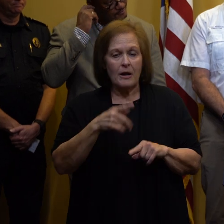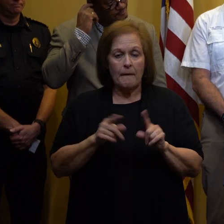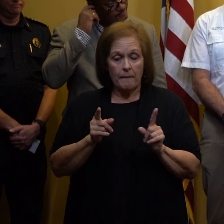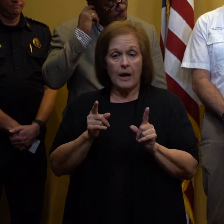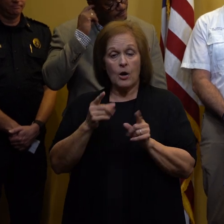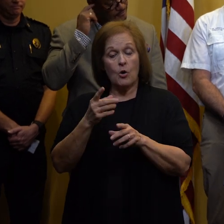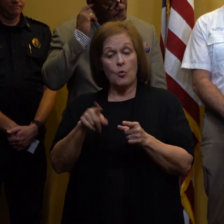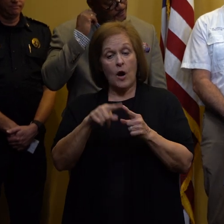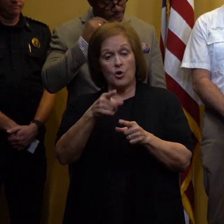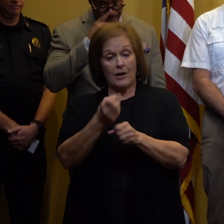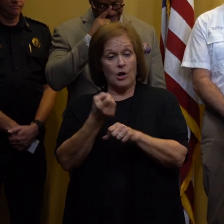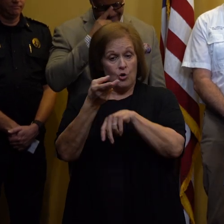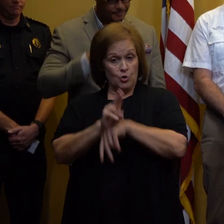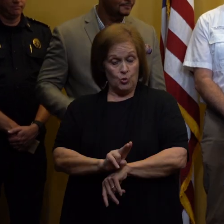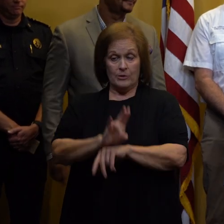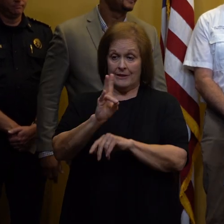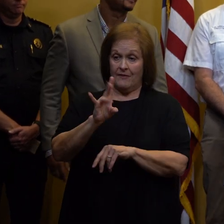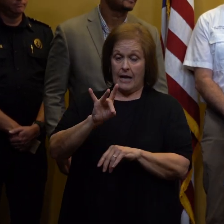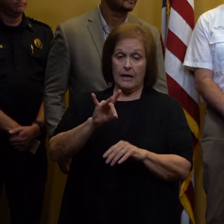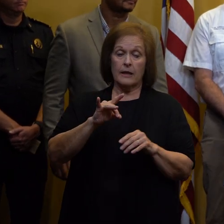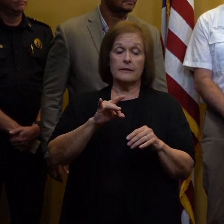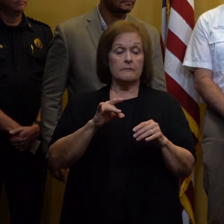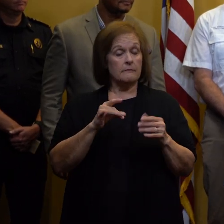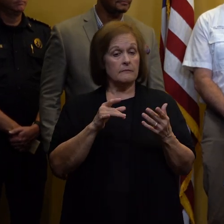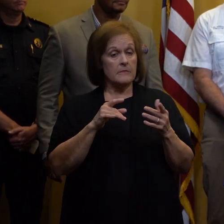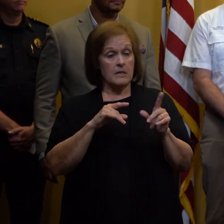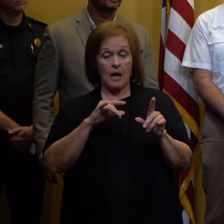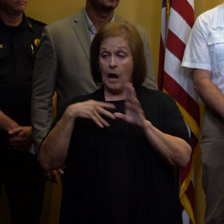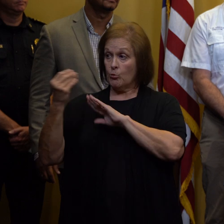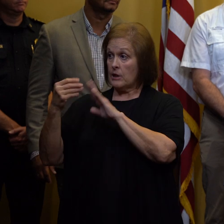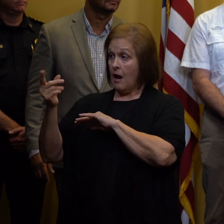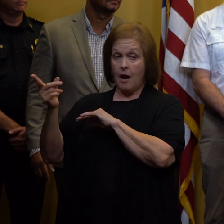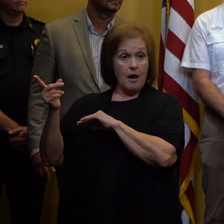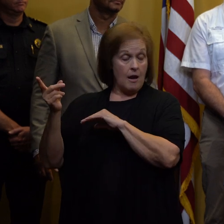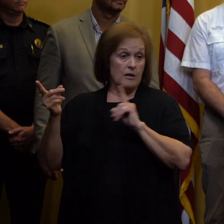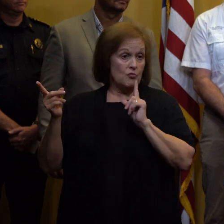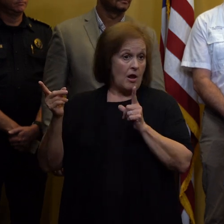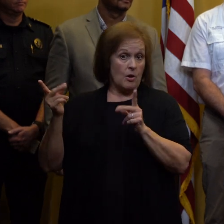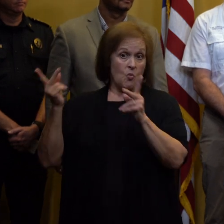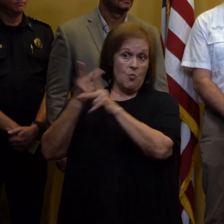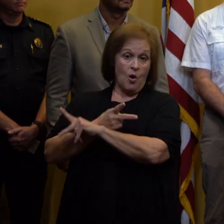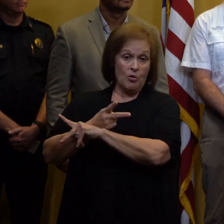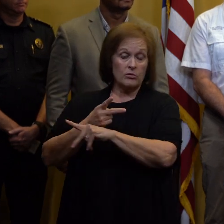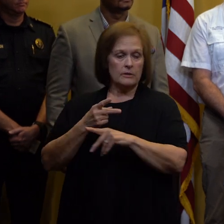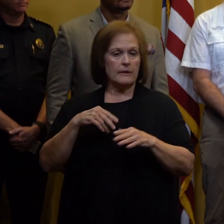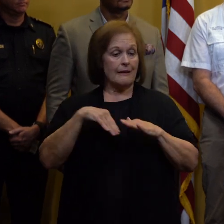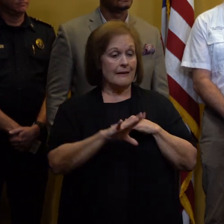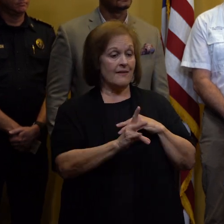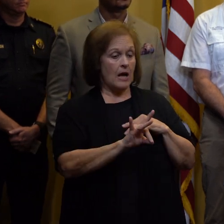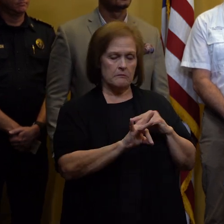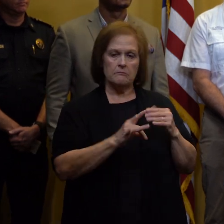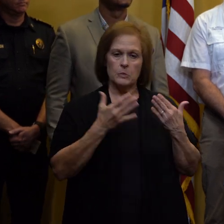to it, and particularly when you are comparing it to the outside temperatures, 78 feels nice and cool. If you've got fans, you can